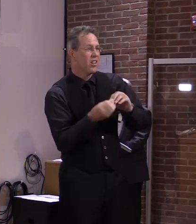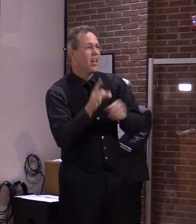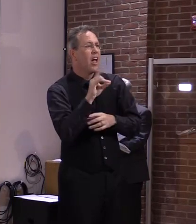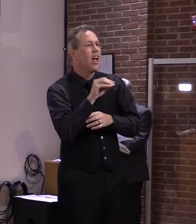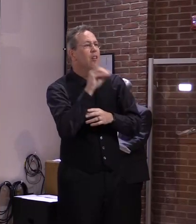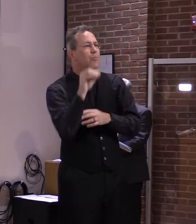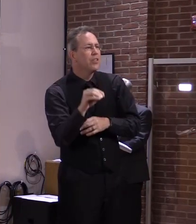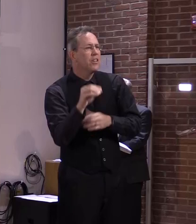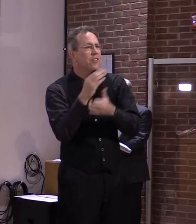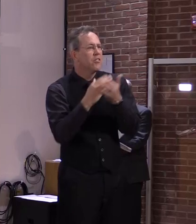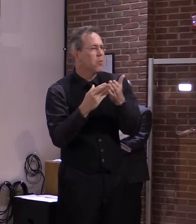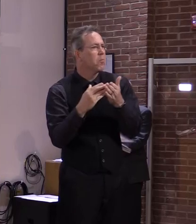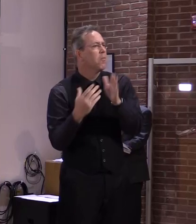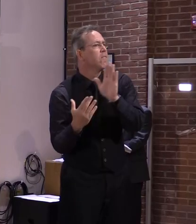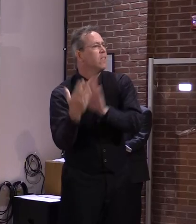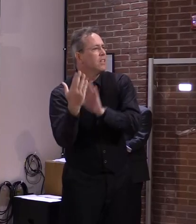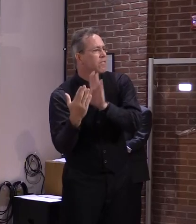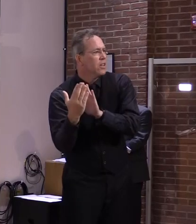full in-person or hybrid learning.